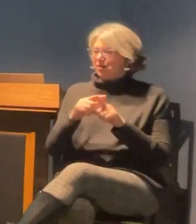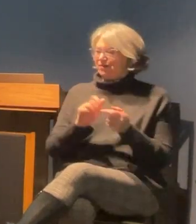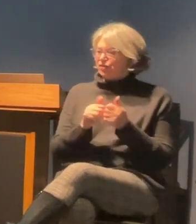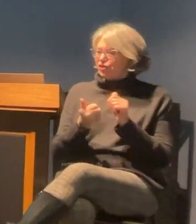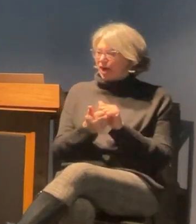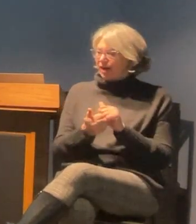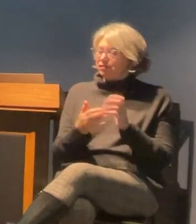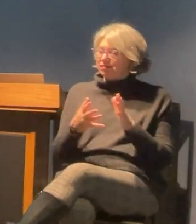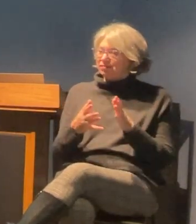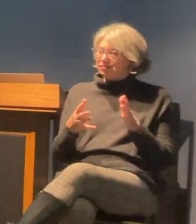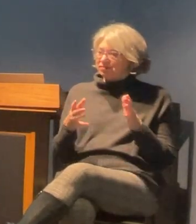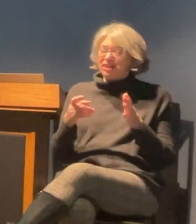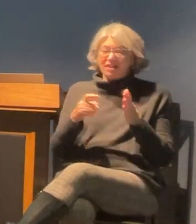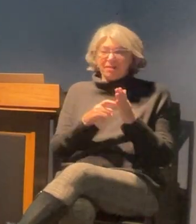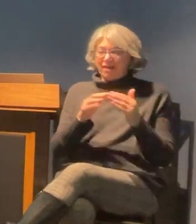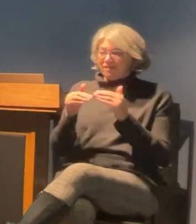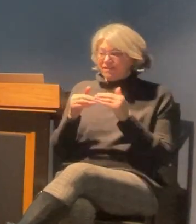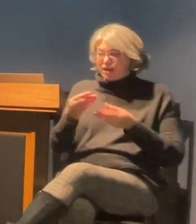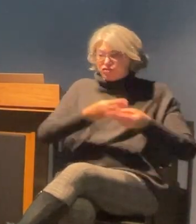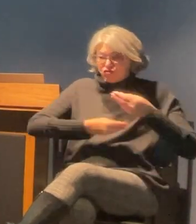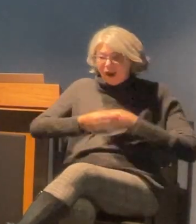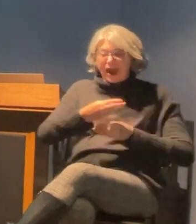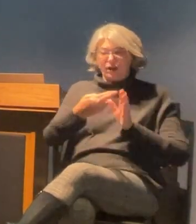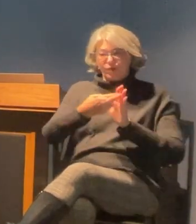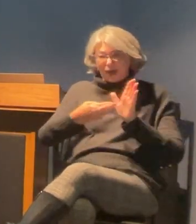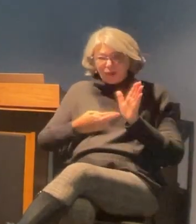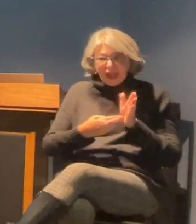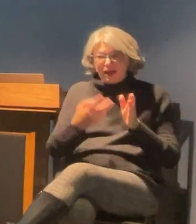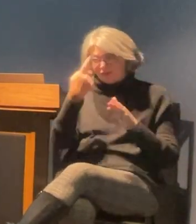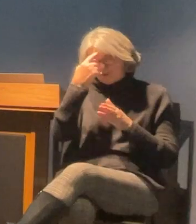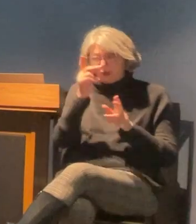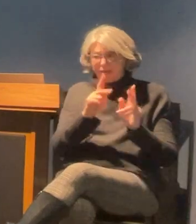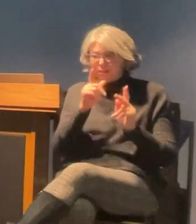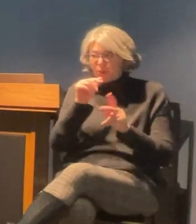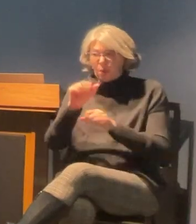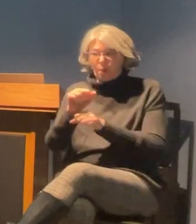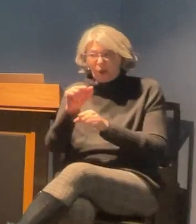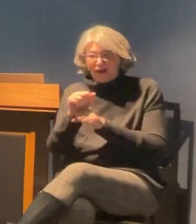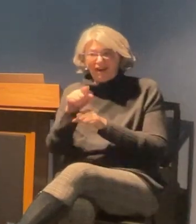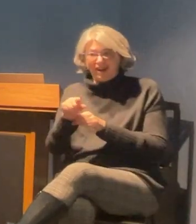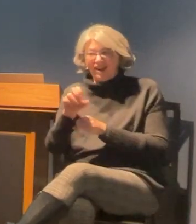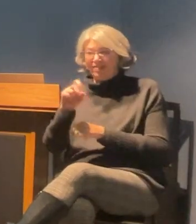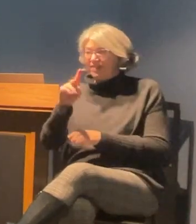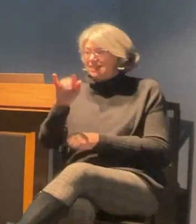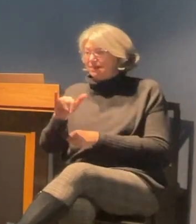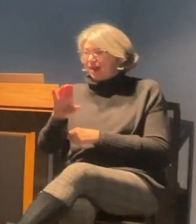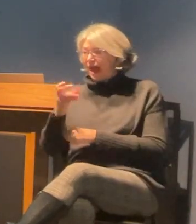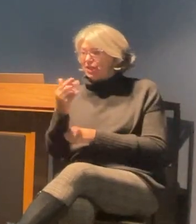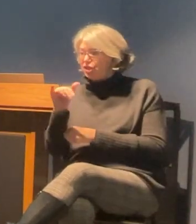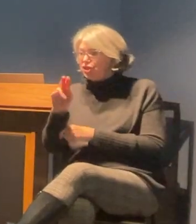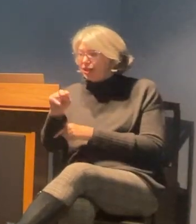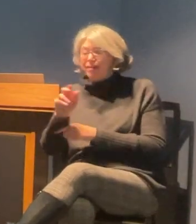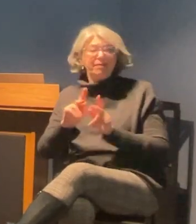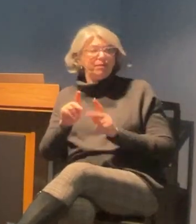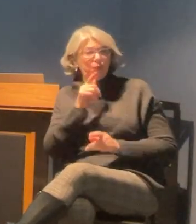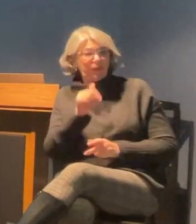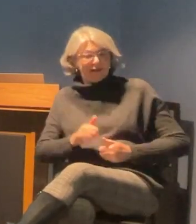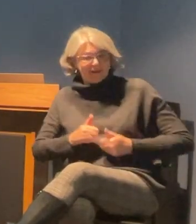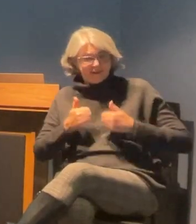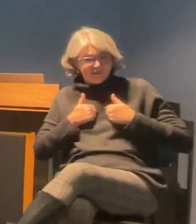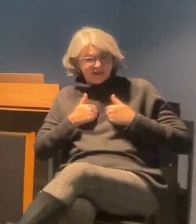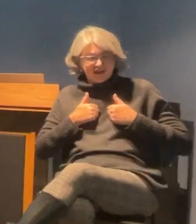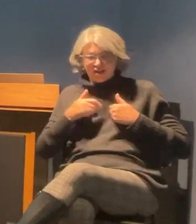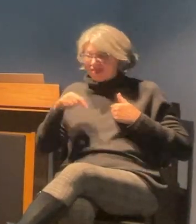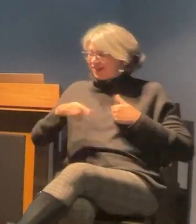demand fair trade and regulations for the people working in the supply chain, the people living on